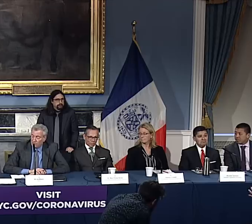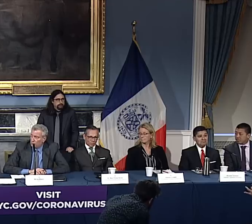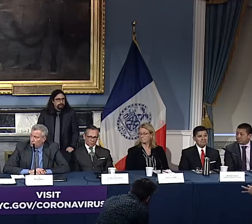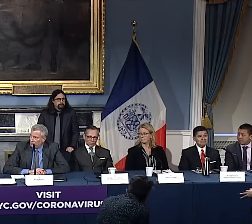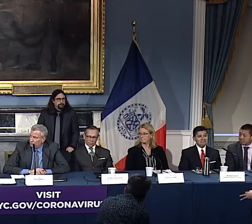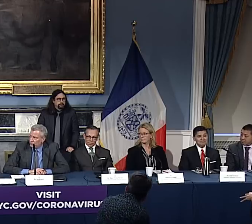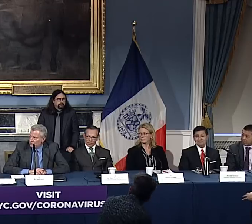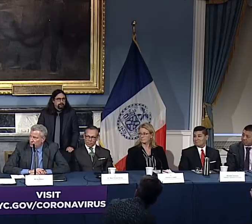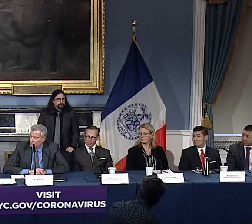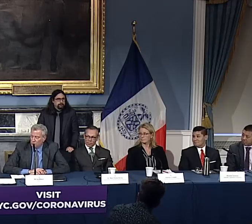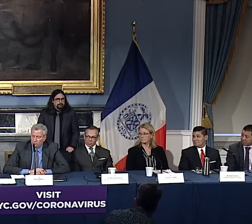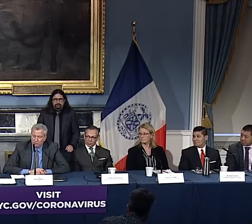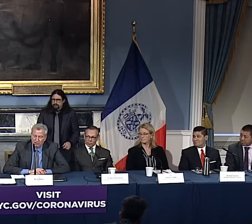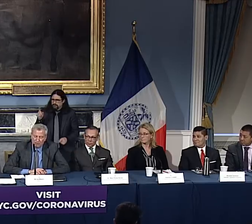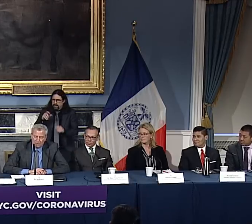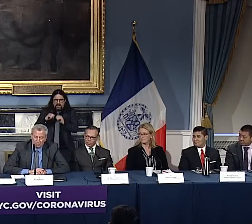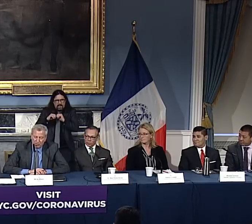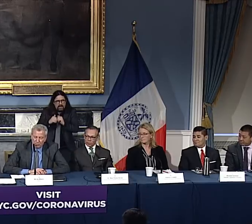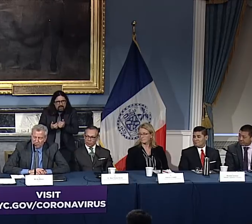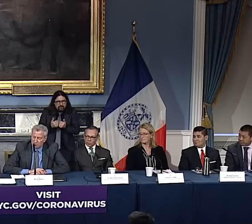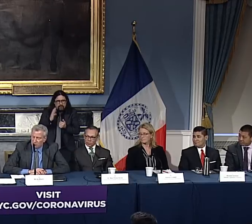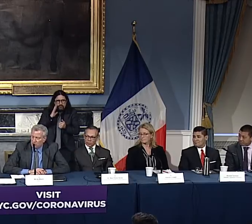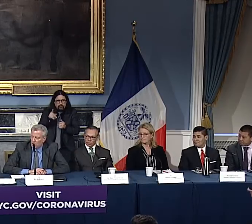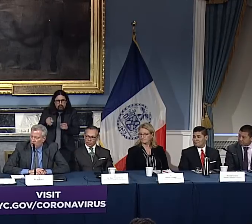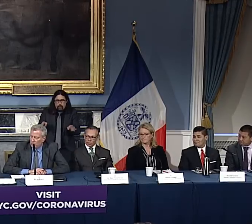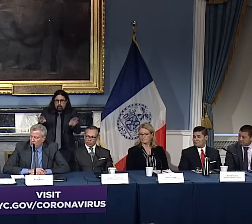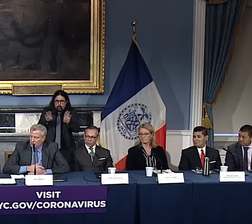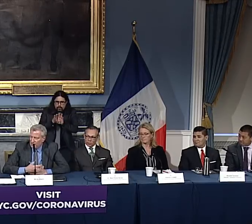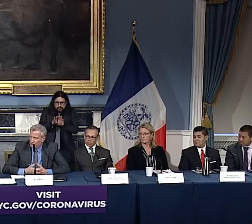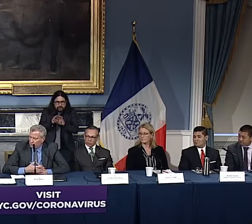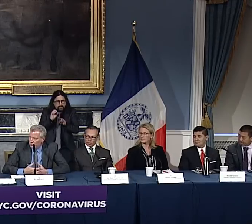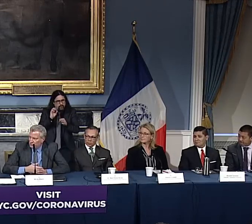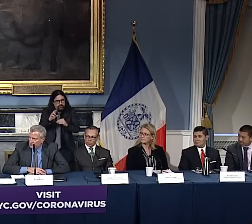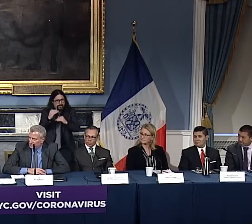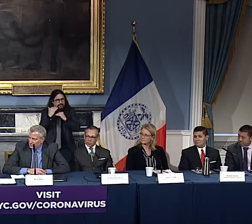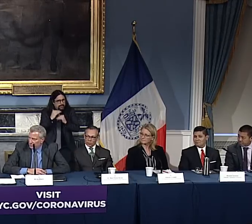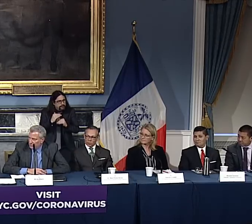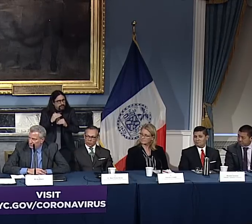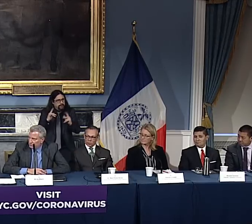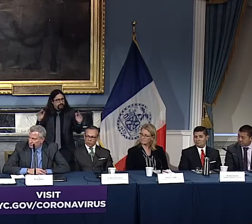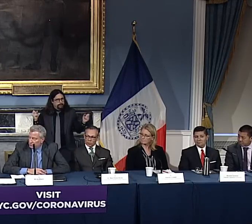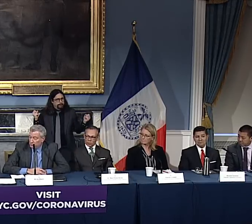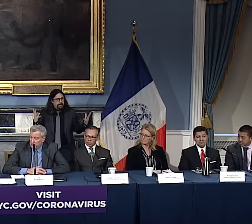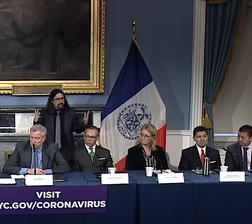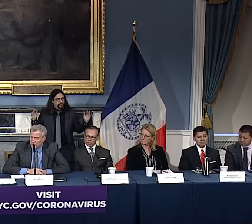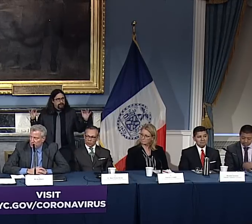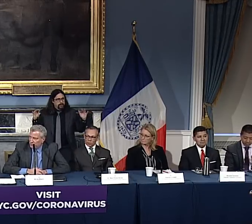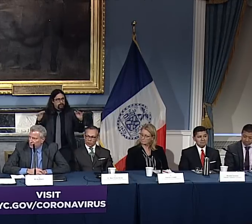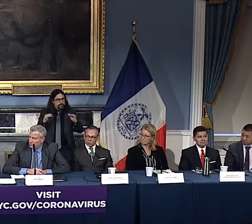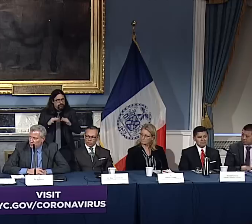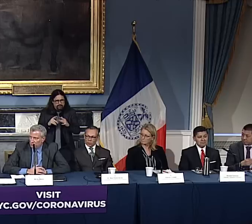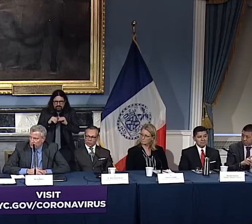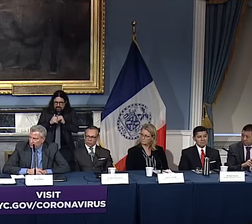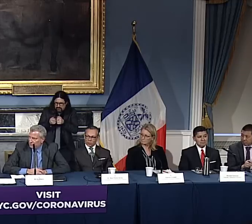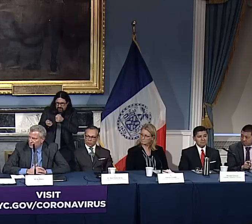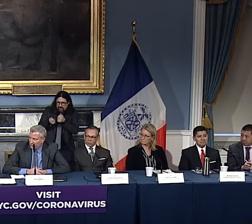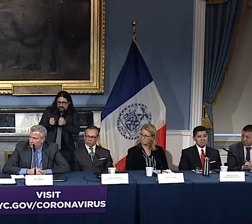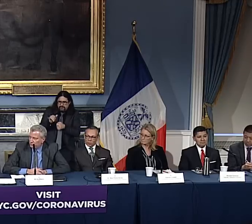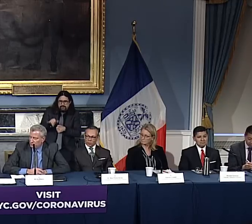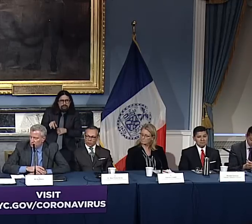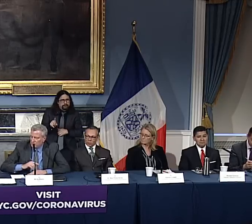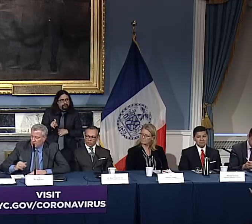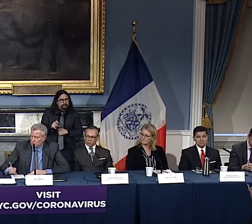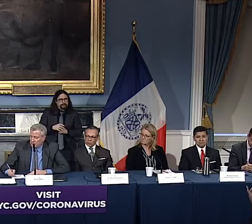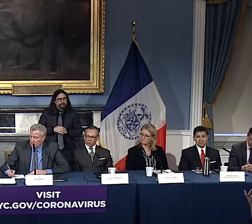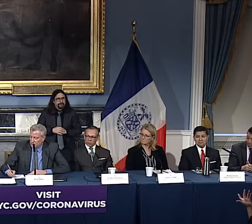As anything would be enforced. I mean, we'll figure out the departments, but the natural ones to think about: the police department, fire department, buildings,